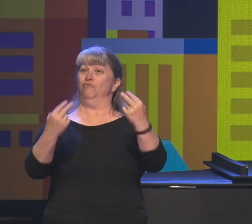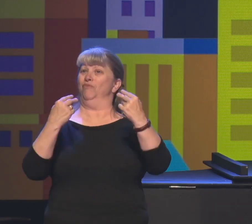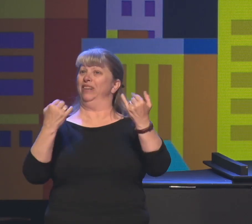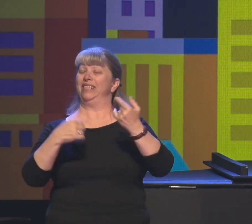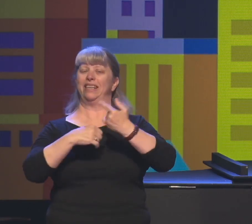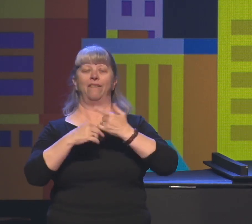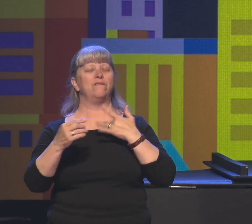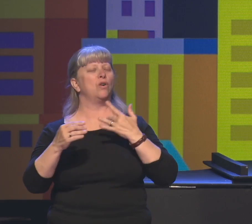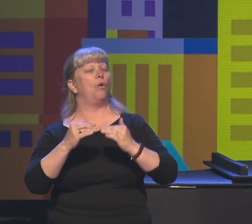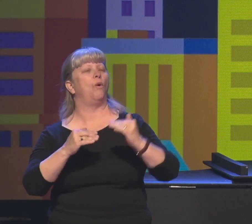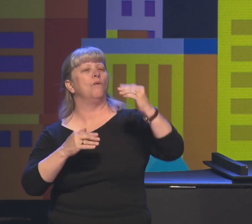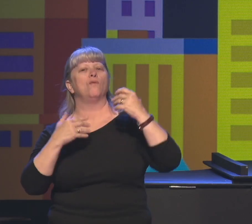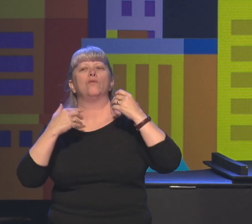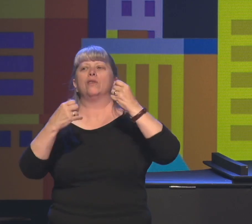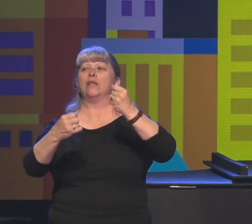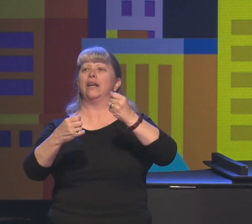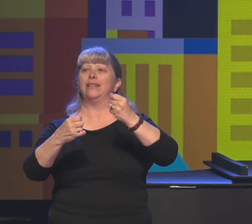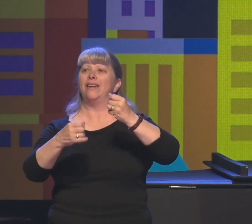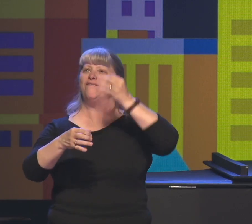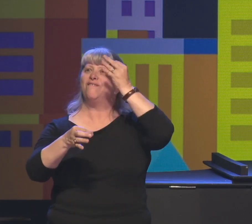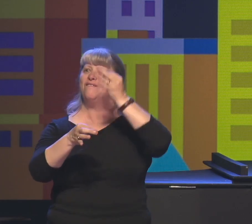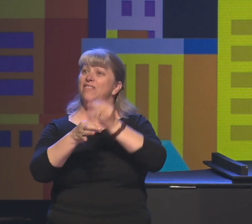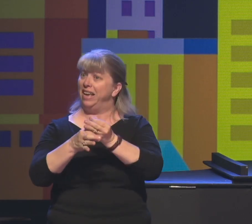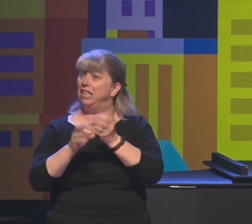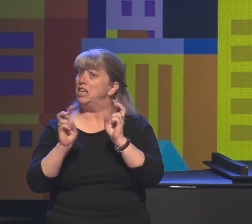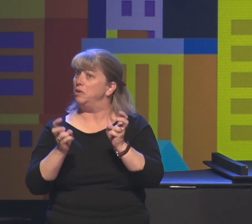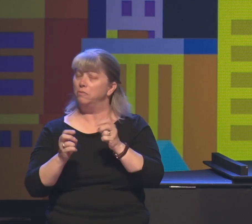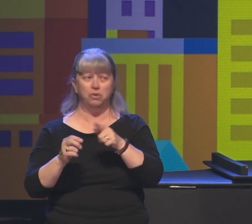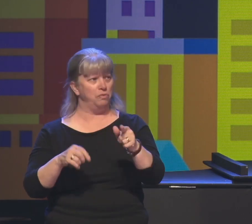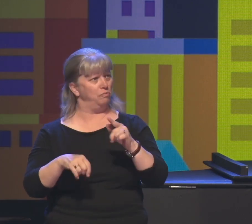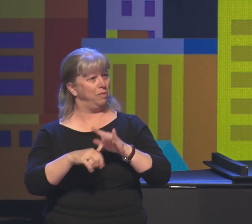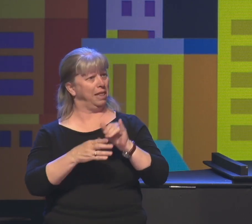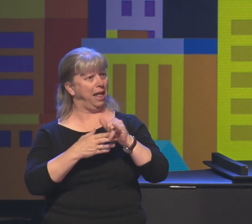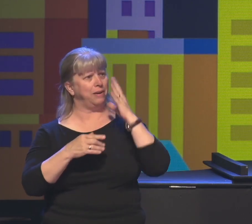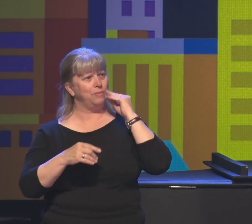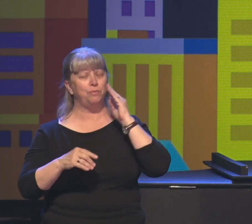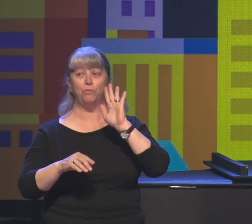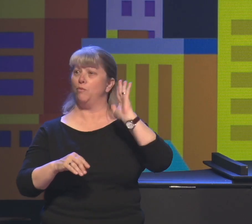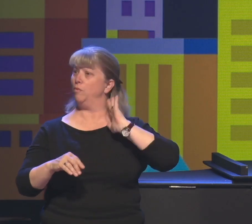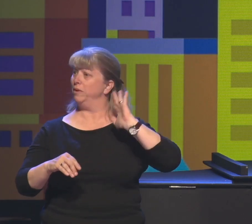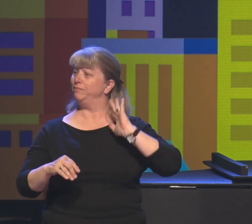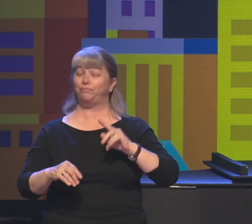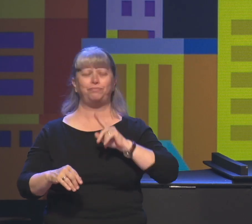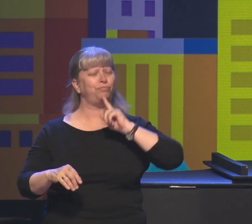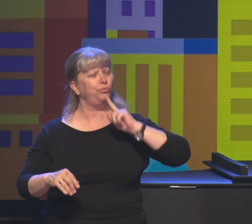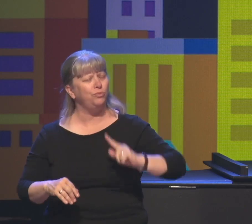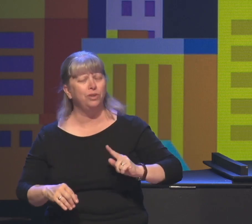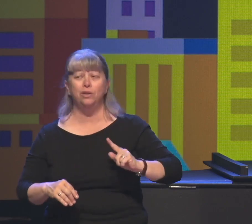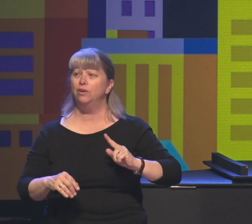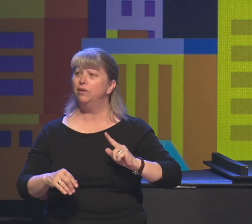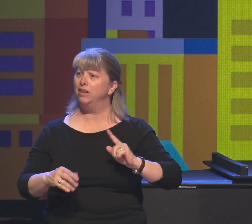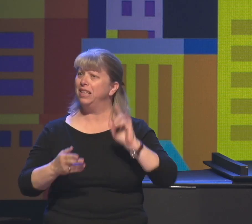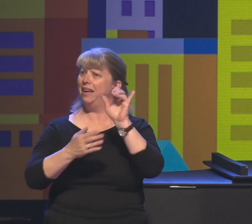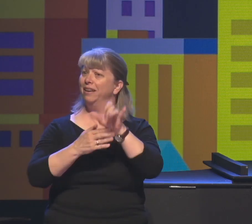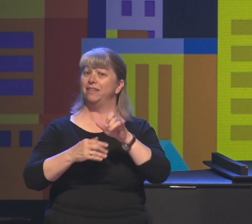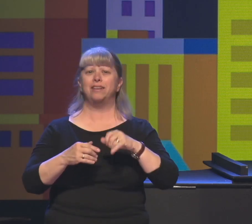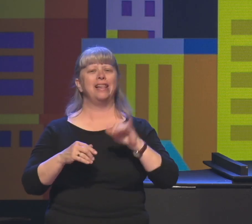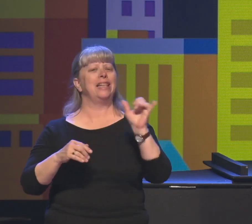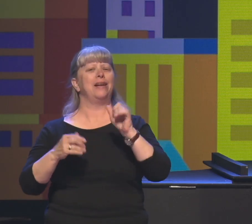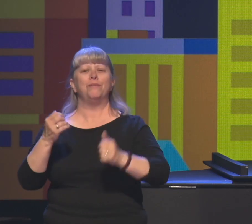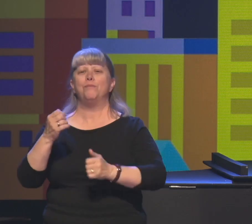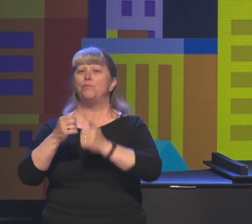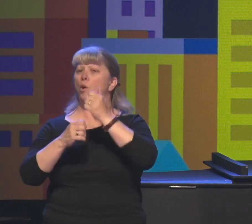get overconfident in matters of faith. Anybody been there before? Been just certain, so sure of it? Like